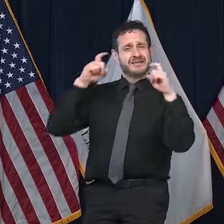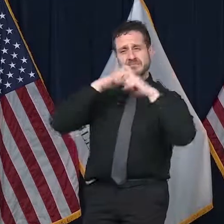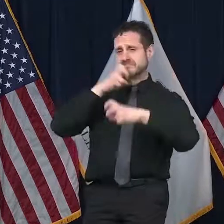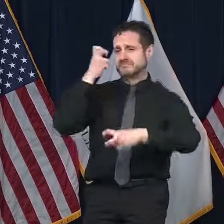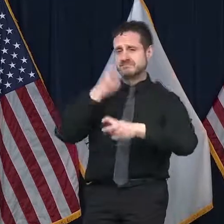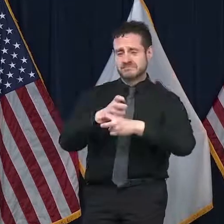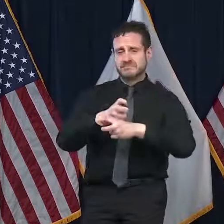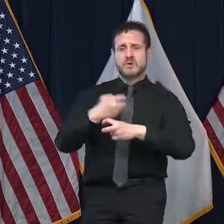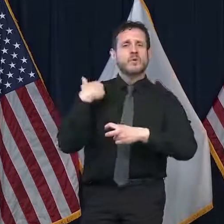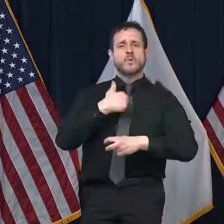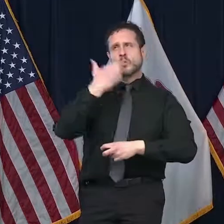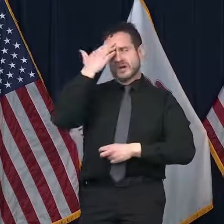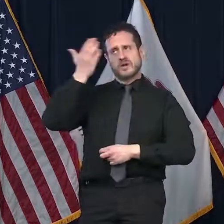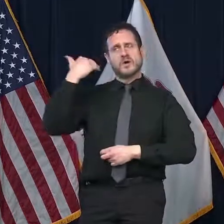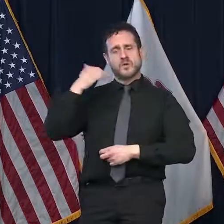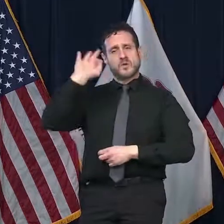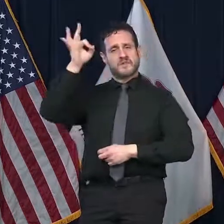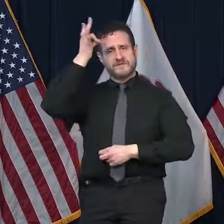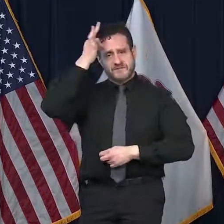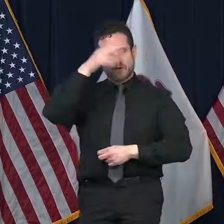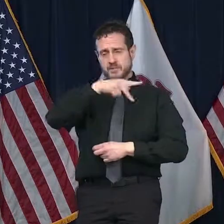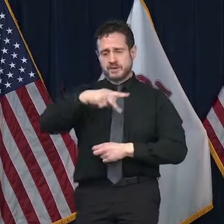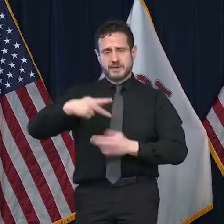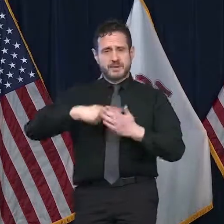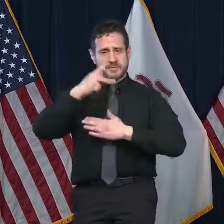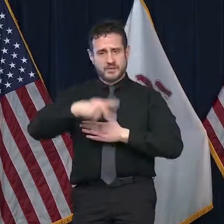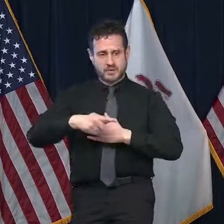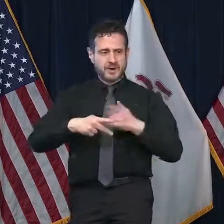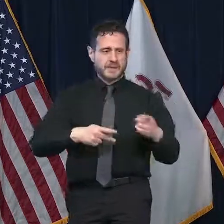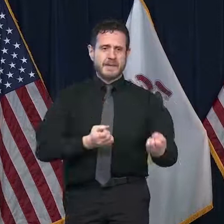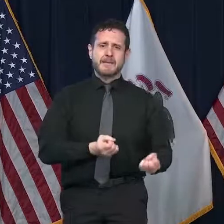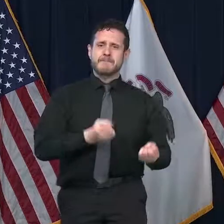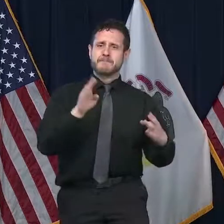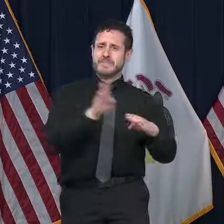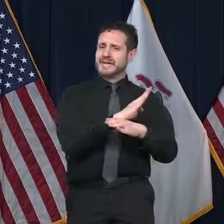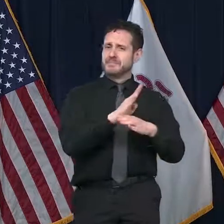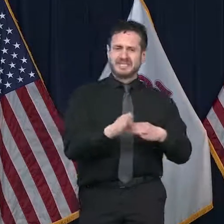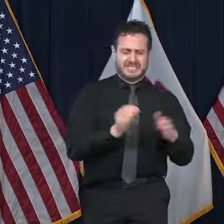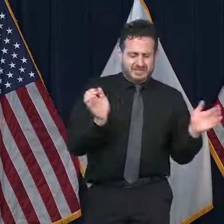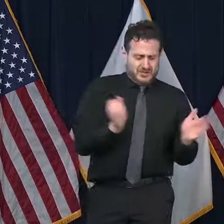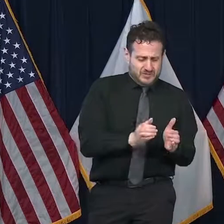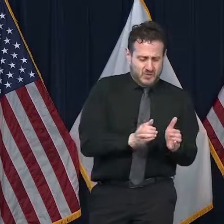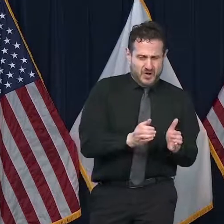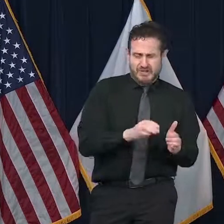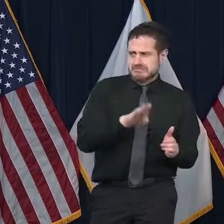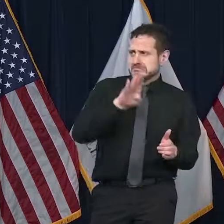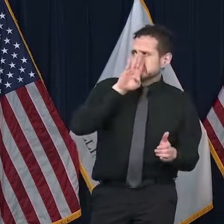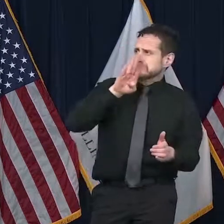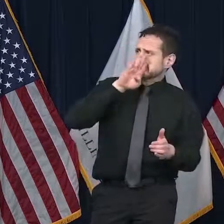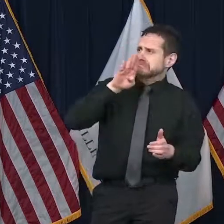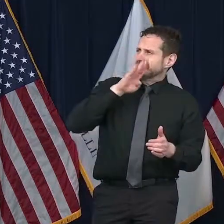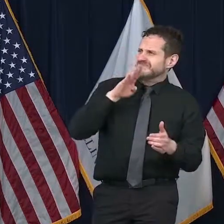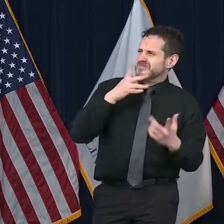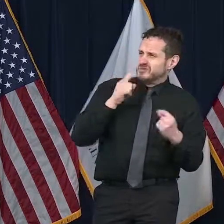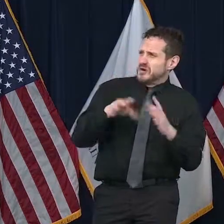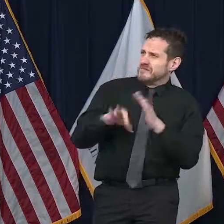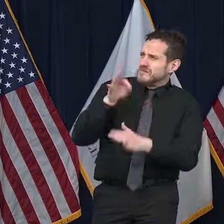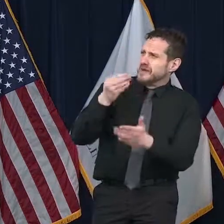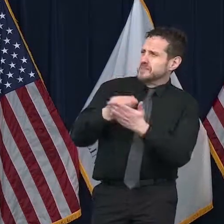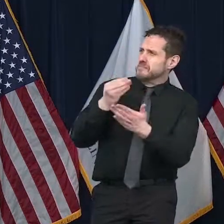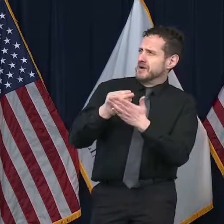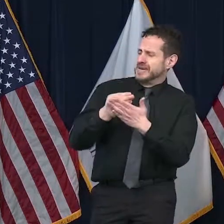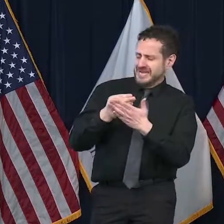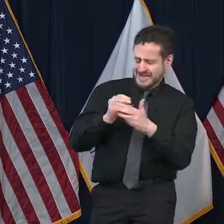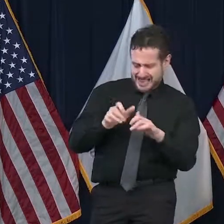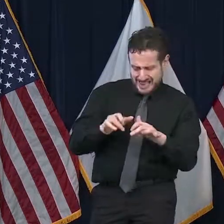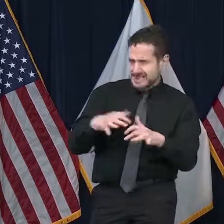federal PPP has presented tremendous barriers for very small businesses and those that are minority-owned, since